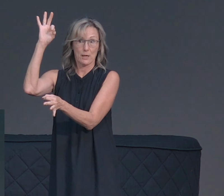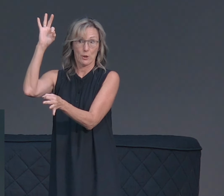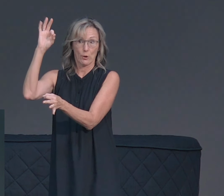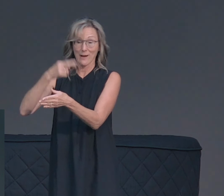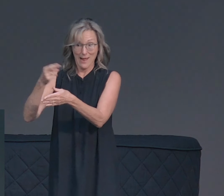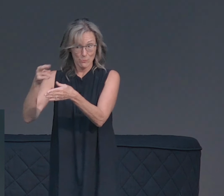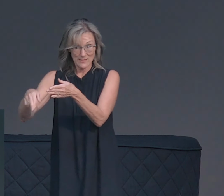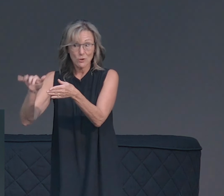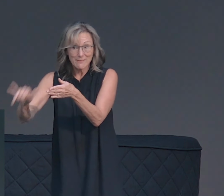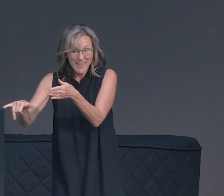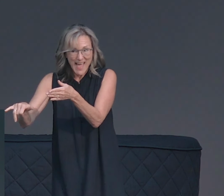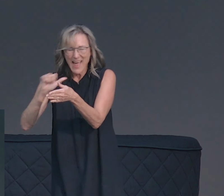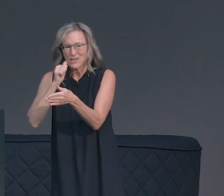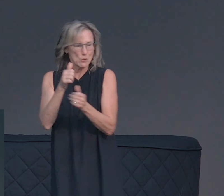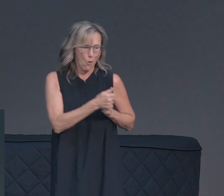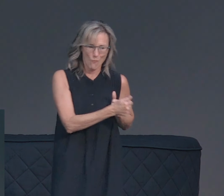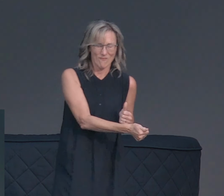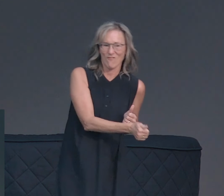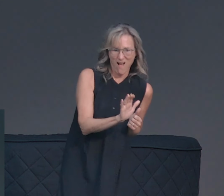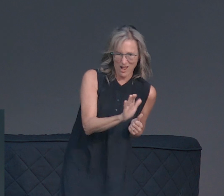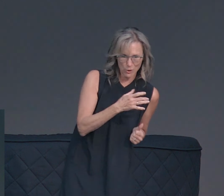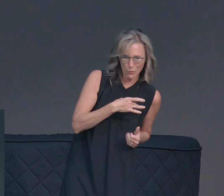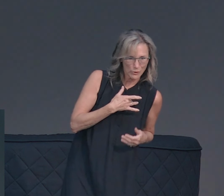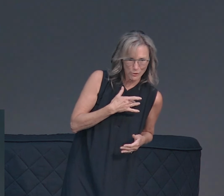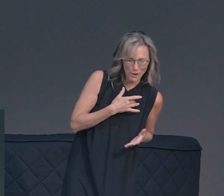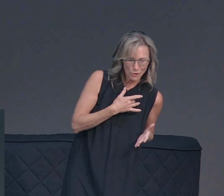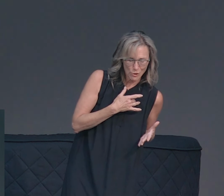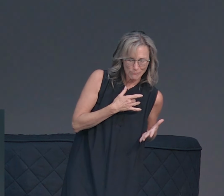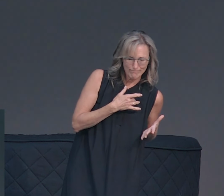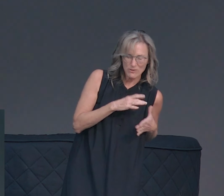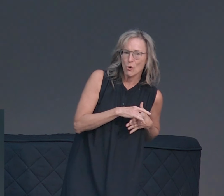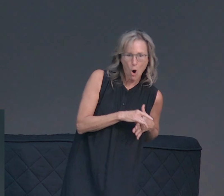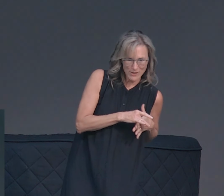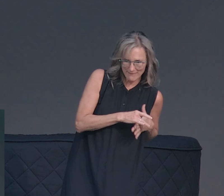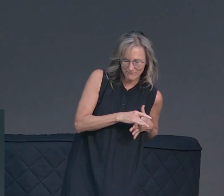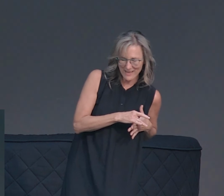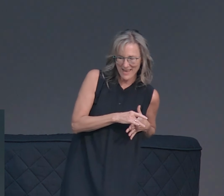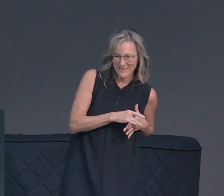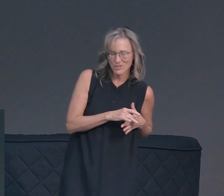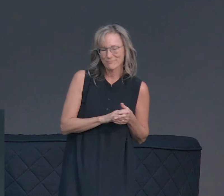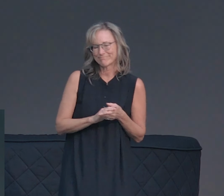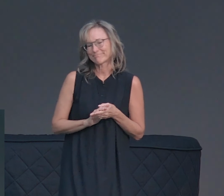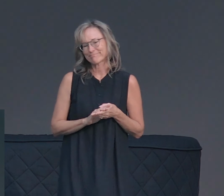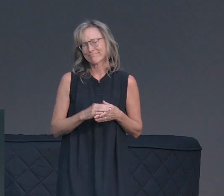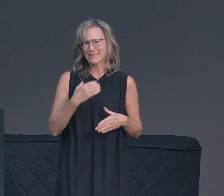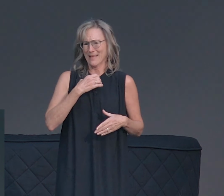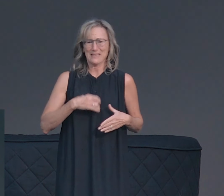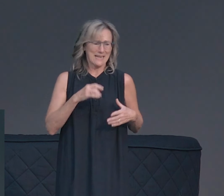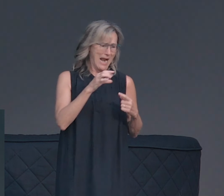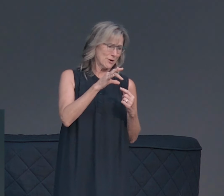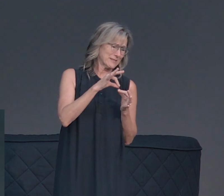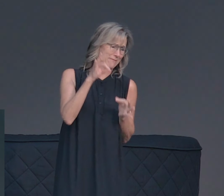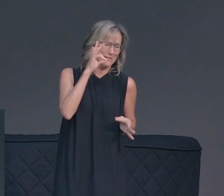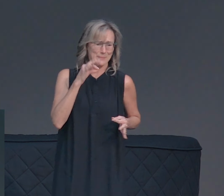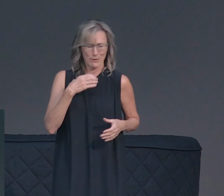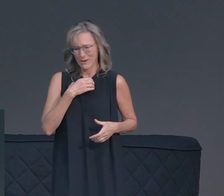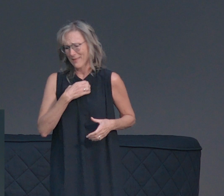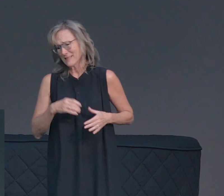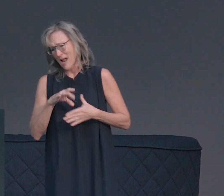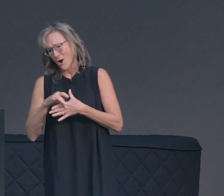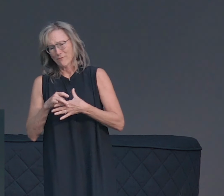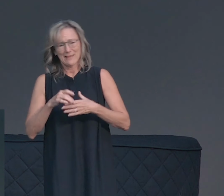the desires of the flesh. For the desires of the flesh are against the Spirit, and the desires of the Spirit are against the flesh. For these are opposed to each